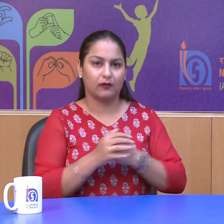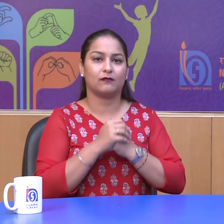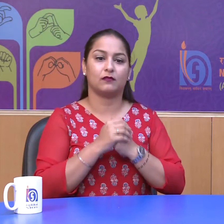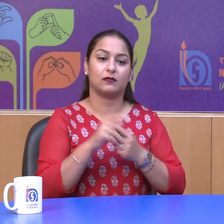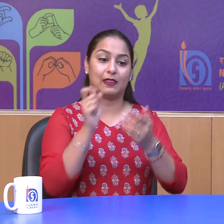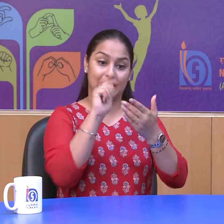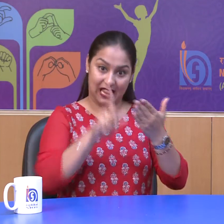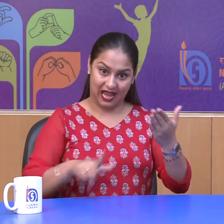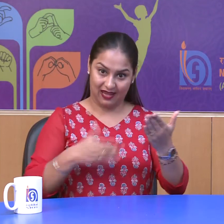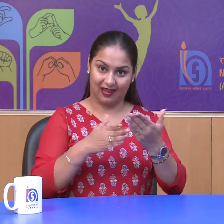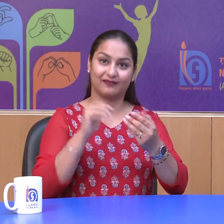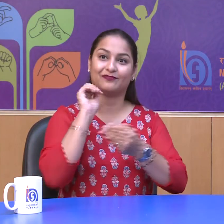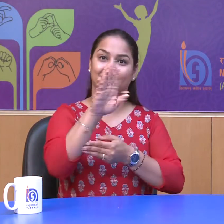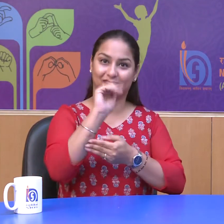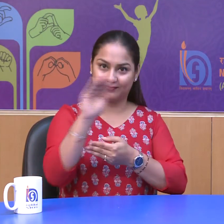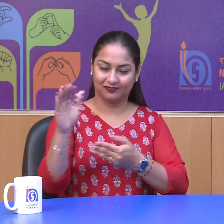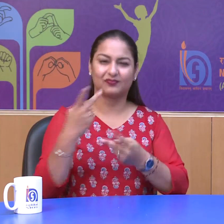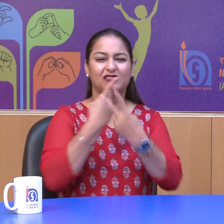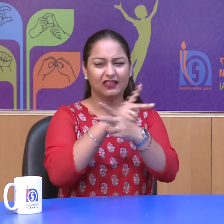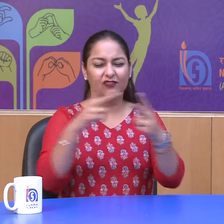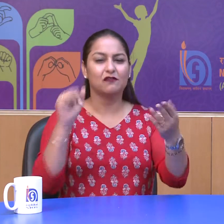editors, and several other published items